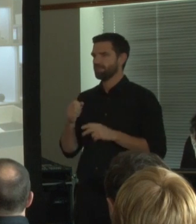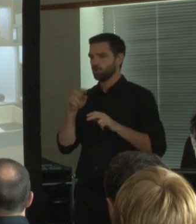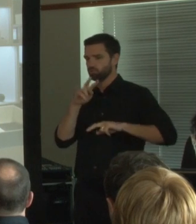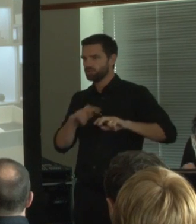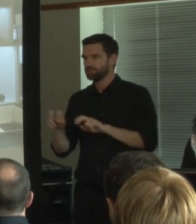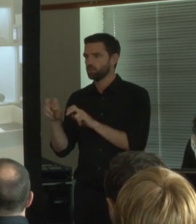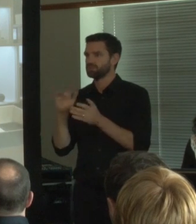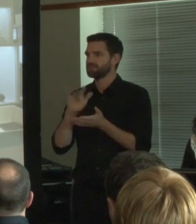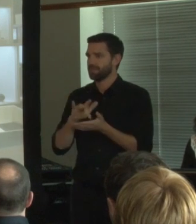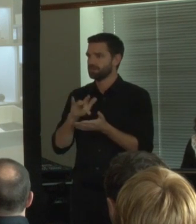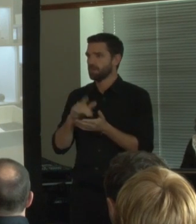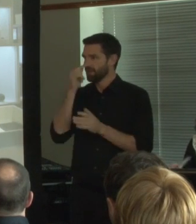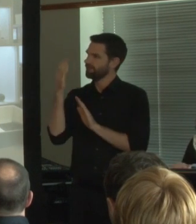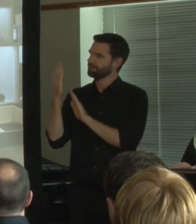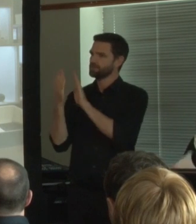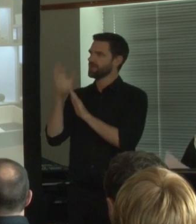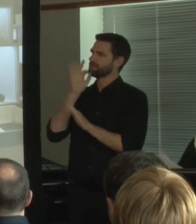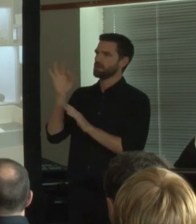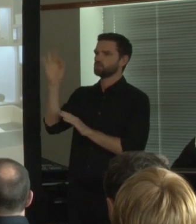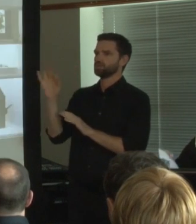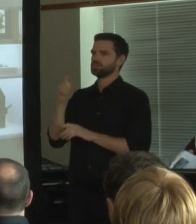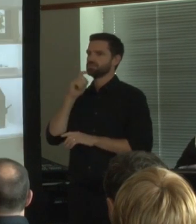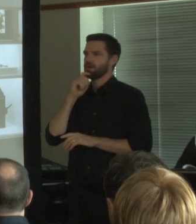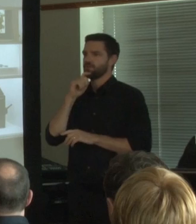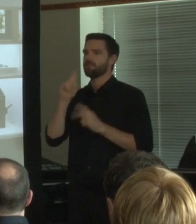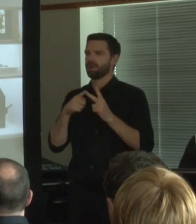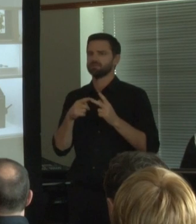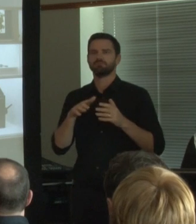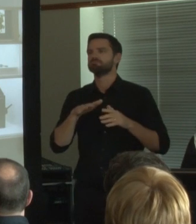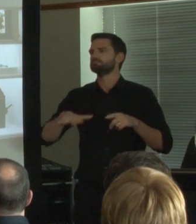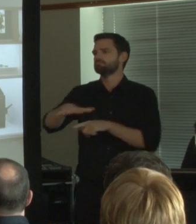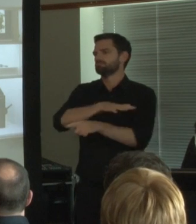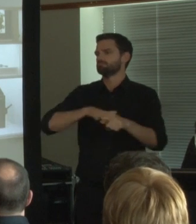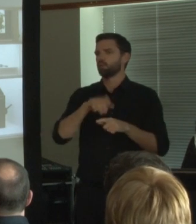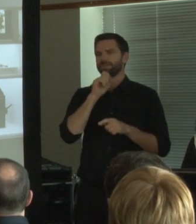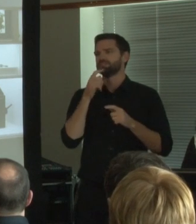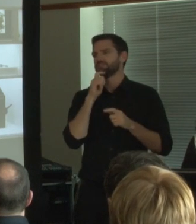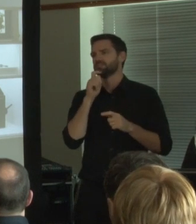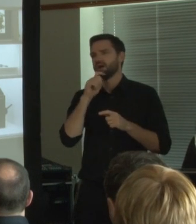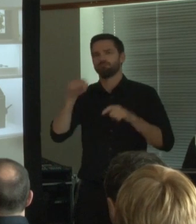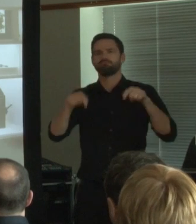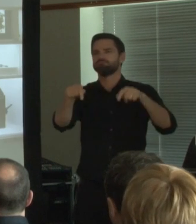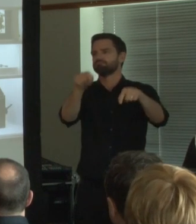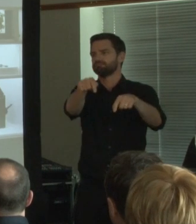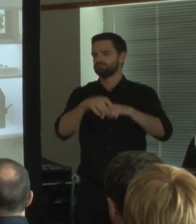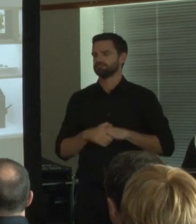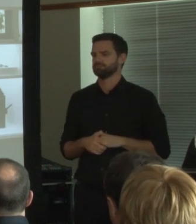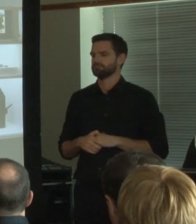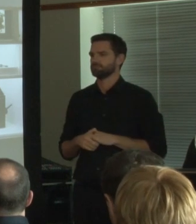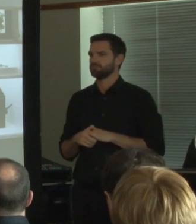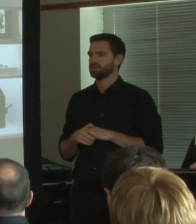with staff who'll answer questions, and of course we've got staff on the ground as well. Stage five is a tricky one.